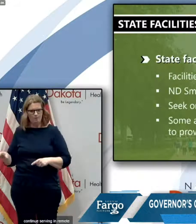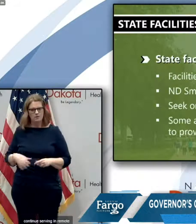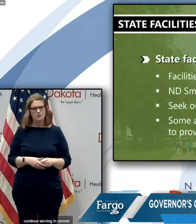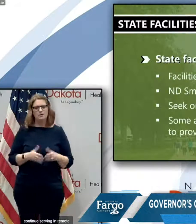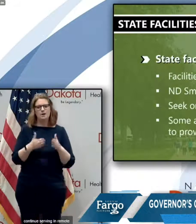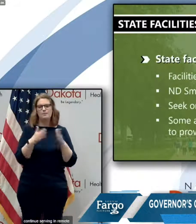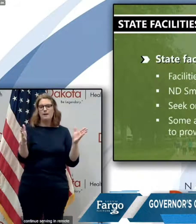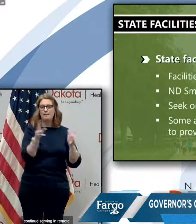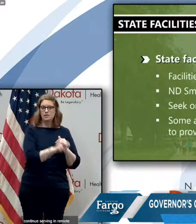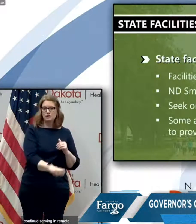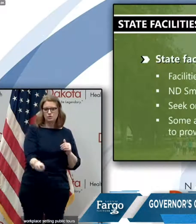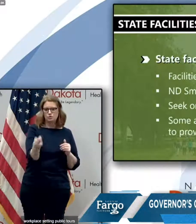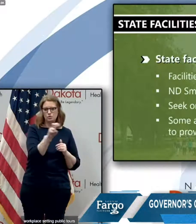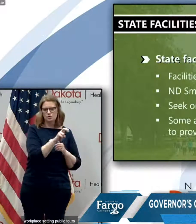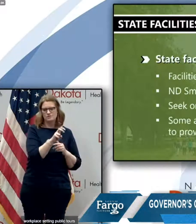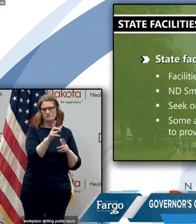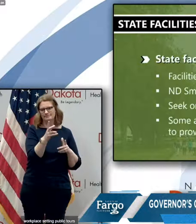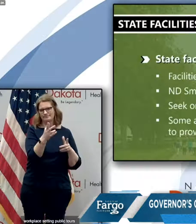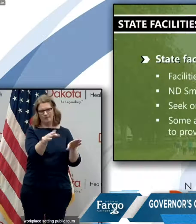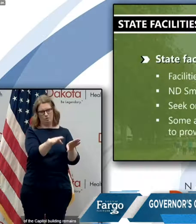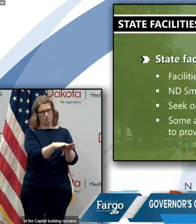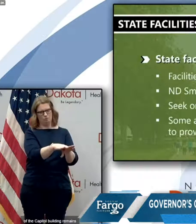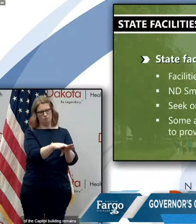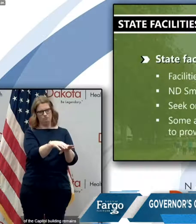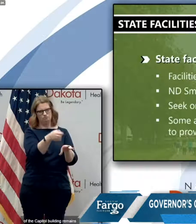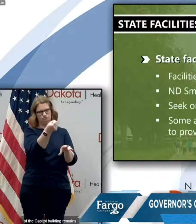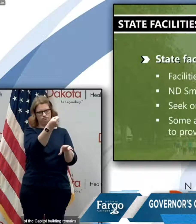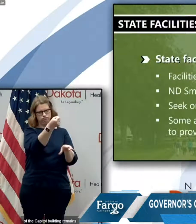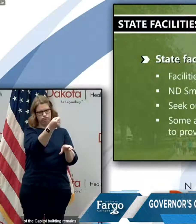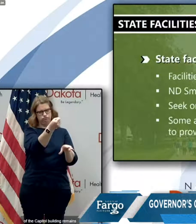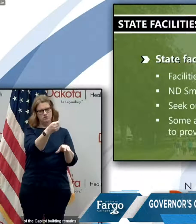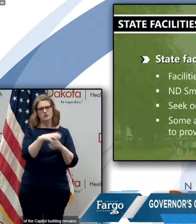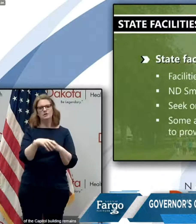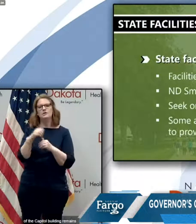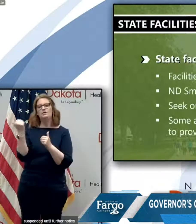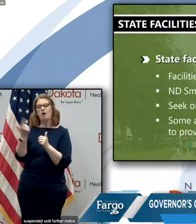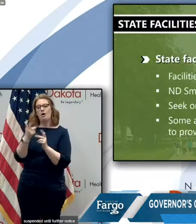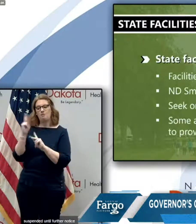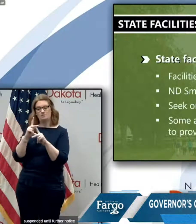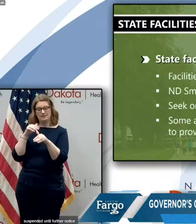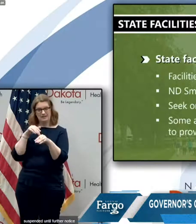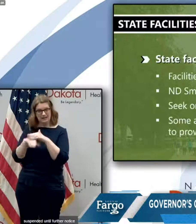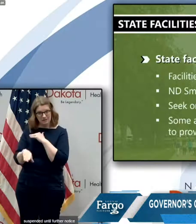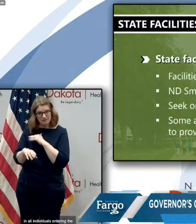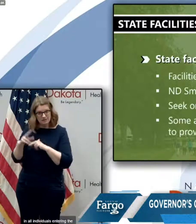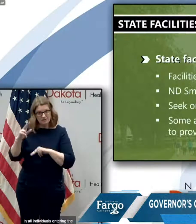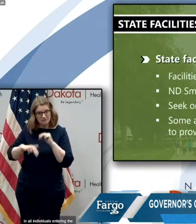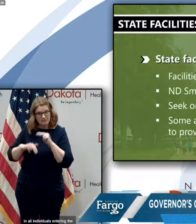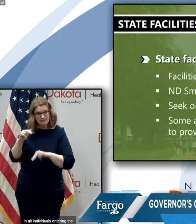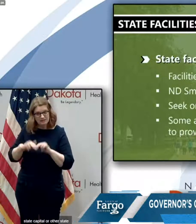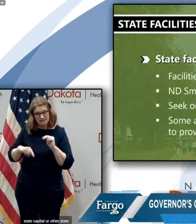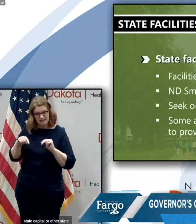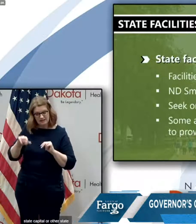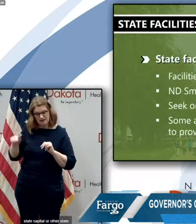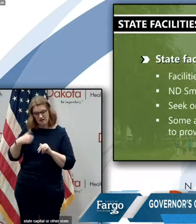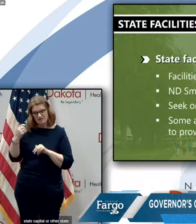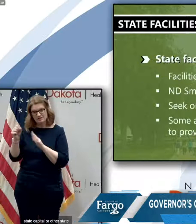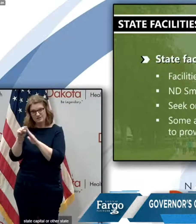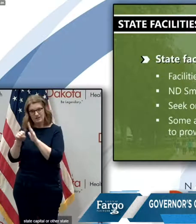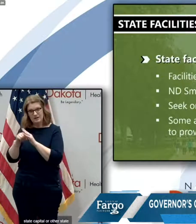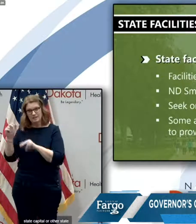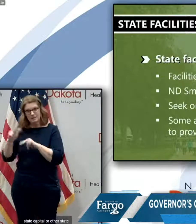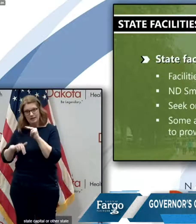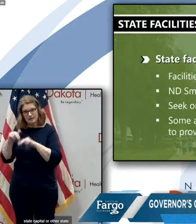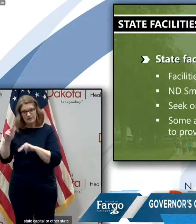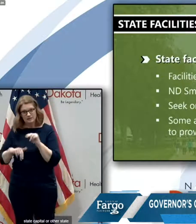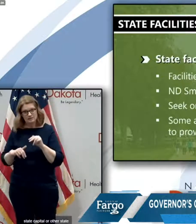tours of the Capitol building remain suspended until further notice, and all individuals entering the state capitol or other state facilities may be